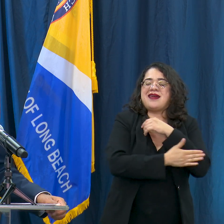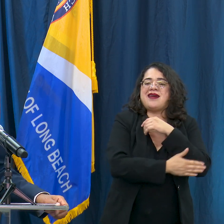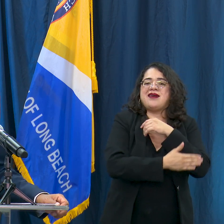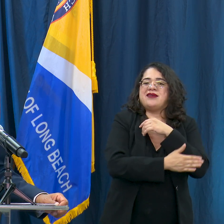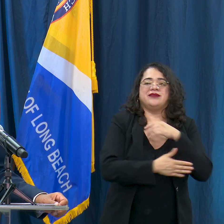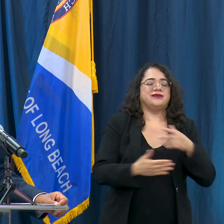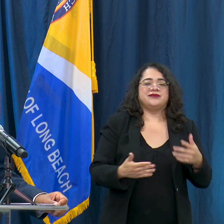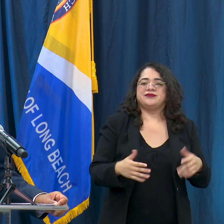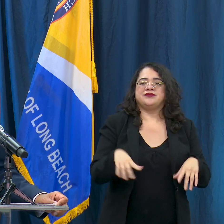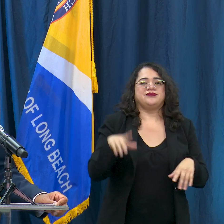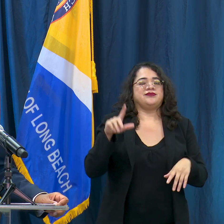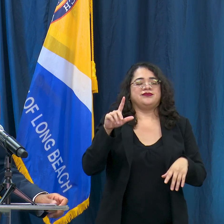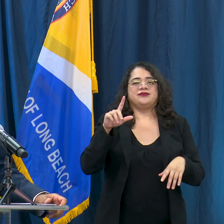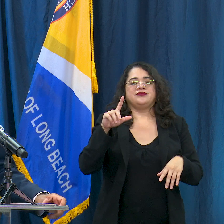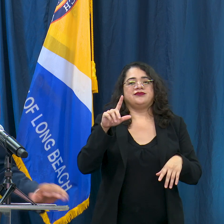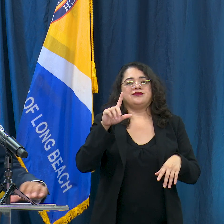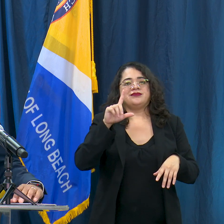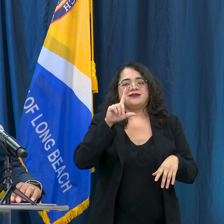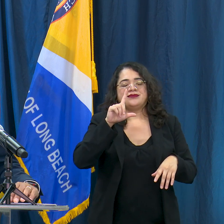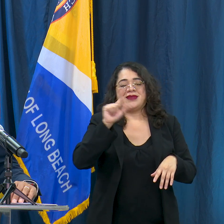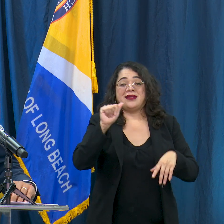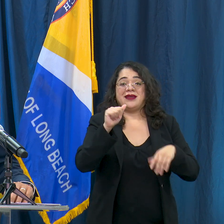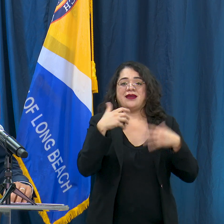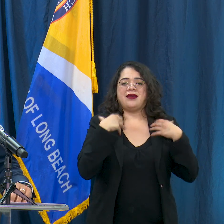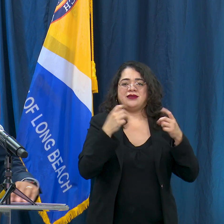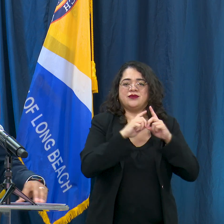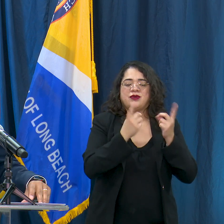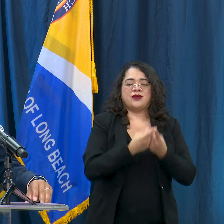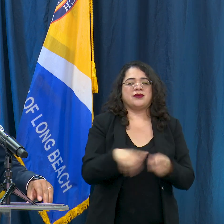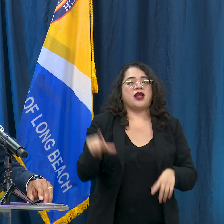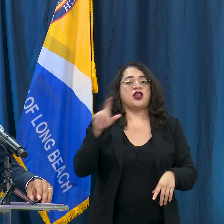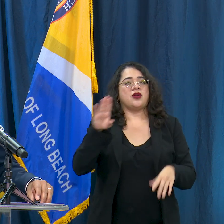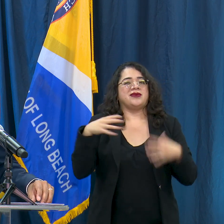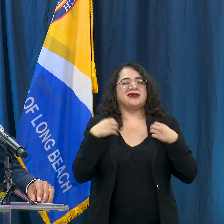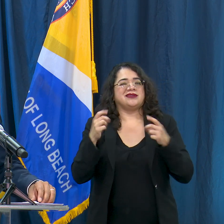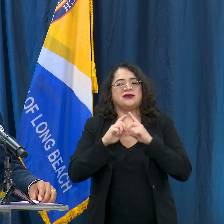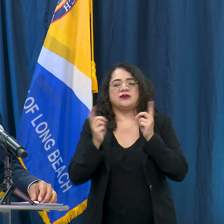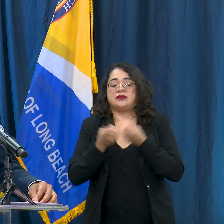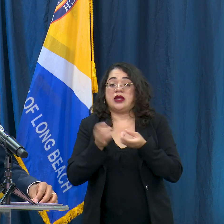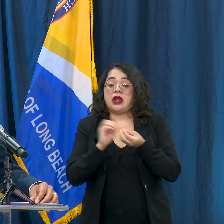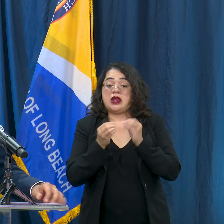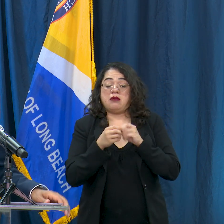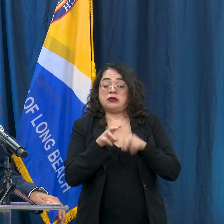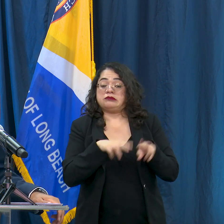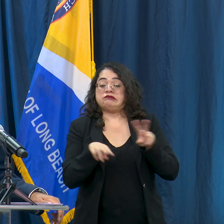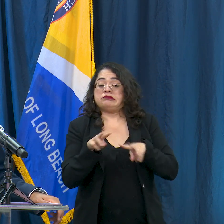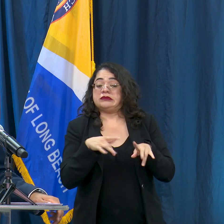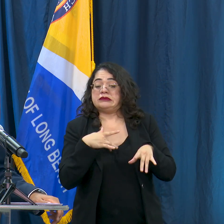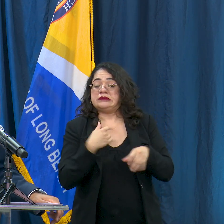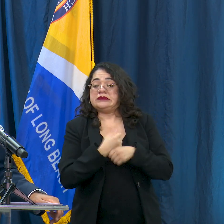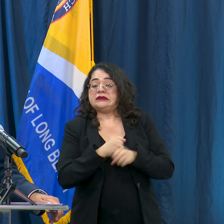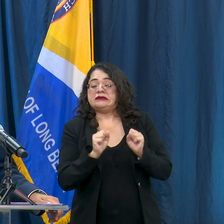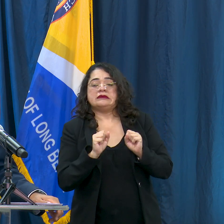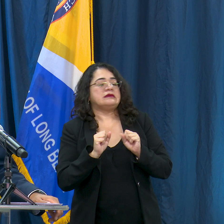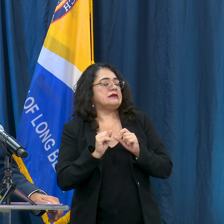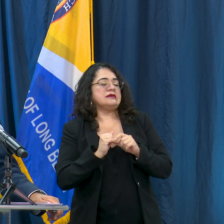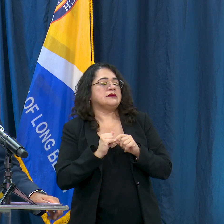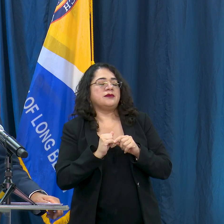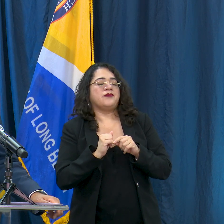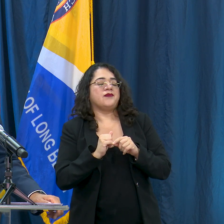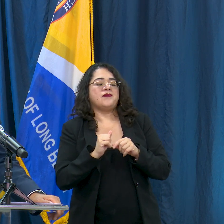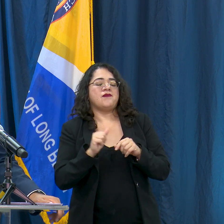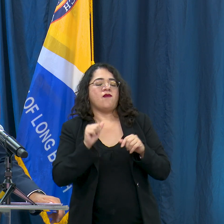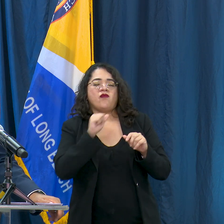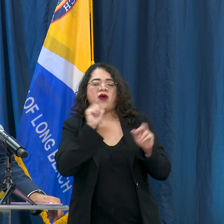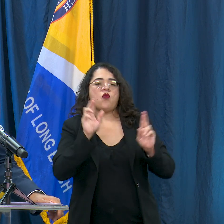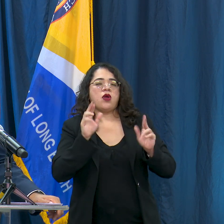health department, our state partners don't believe that our numbers are adequately there yet to move to reopening bars,